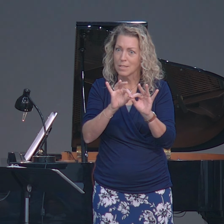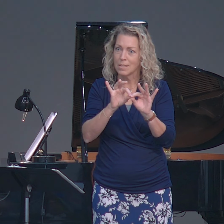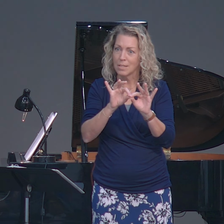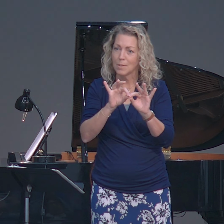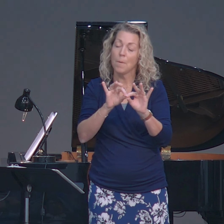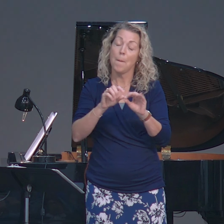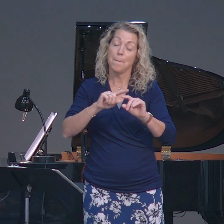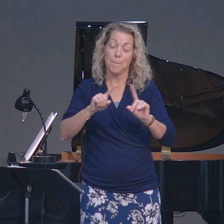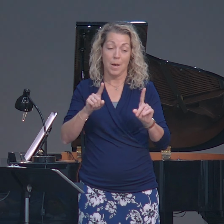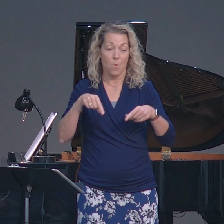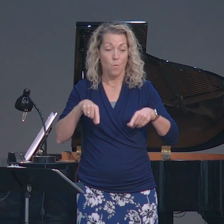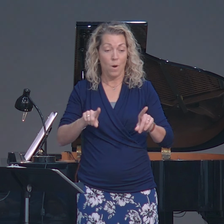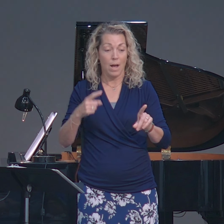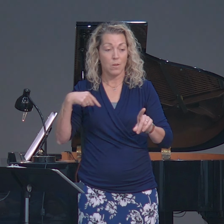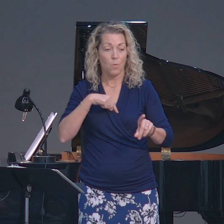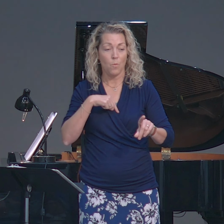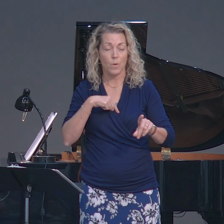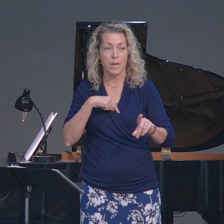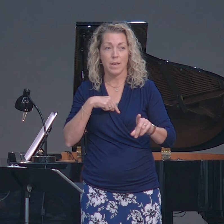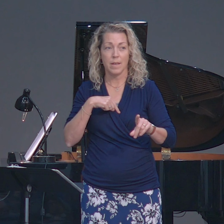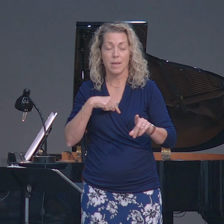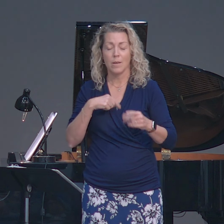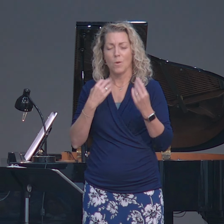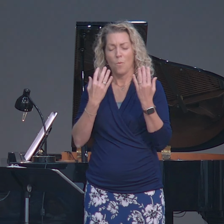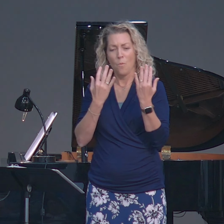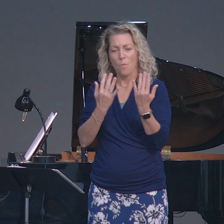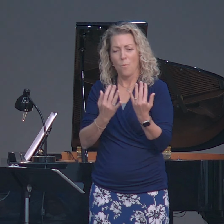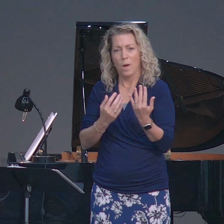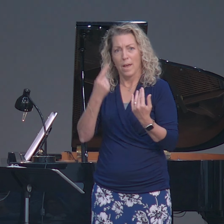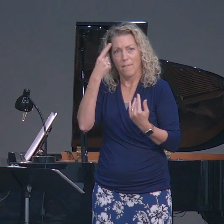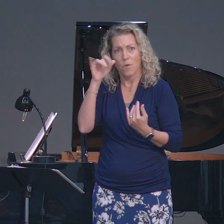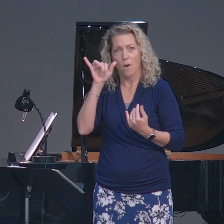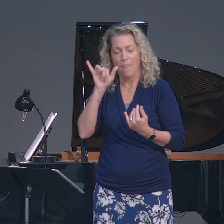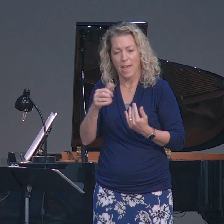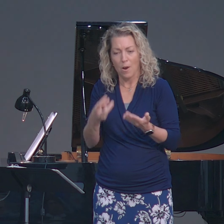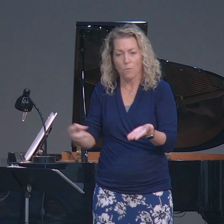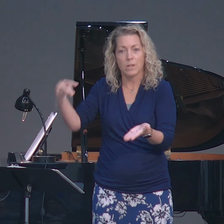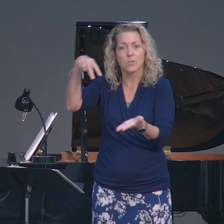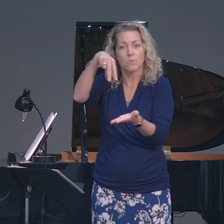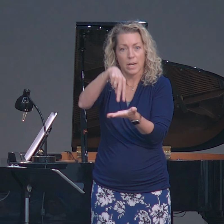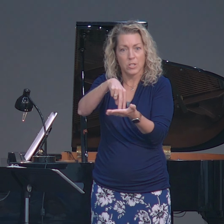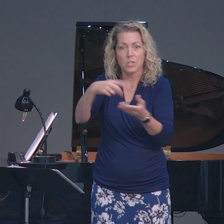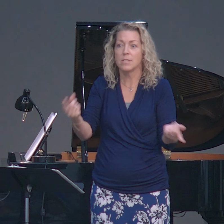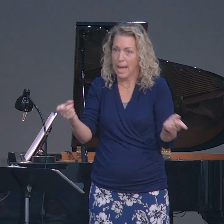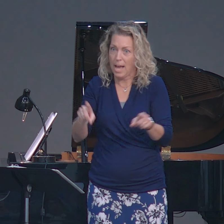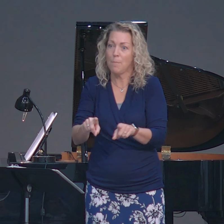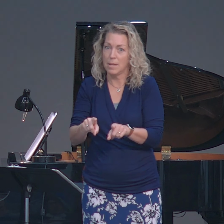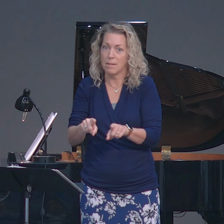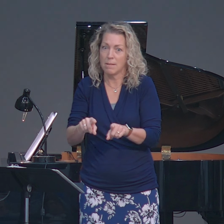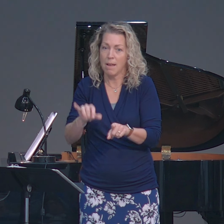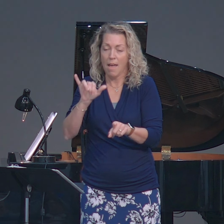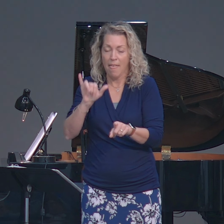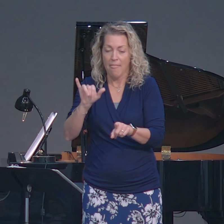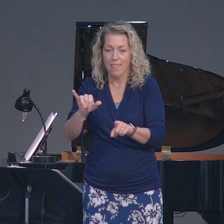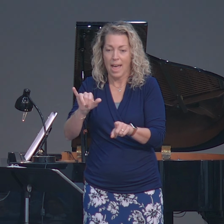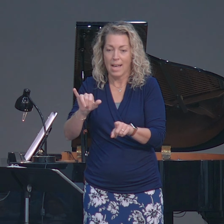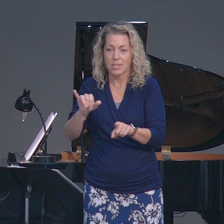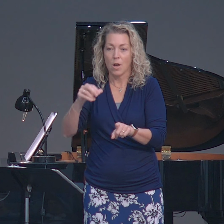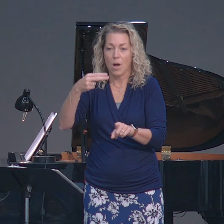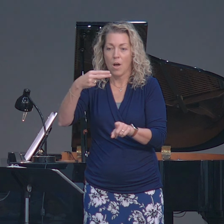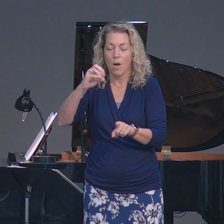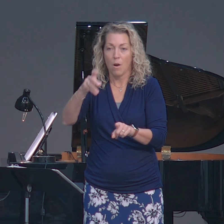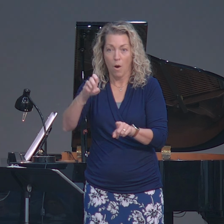But you know, as we wait for the realization of that resurrection, of that hope,